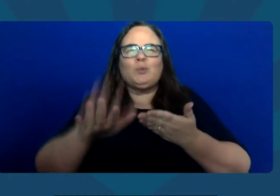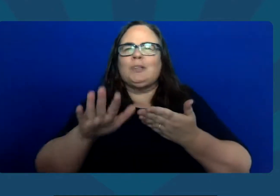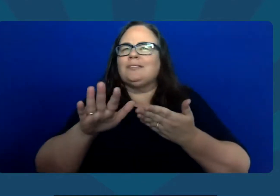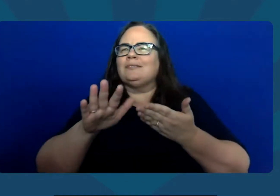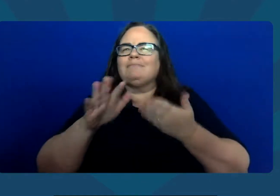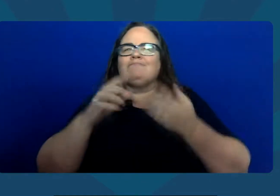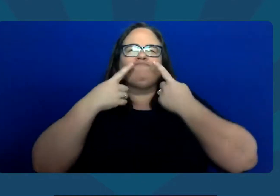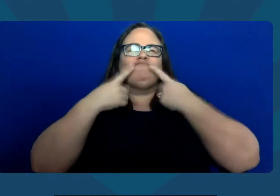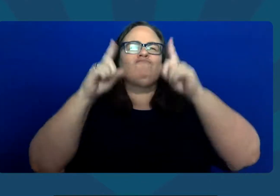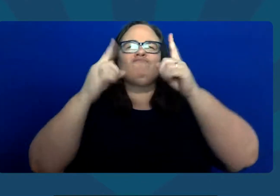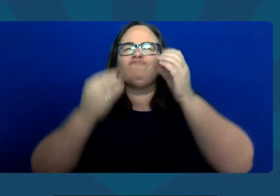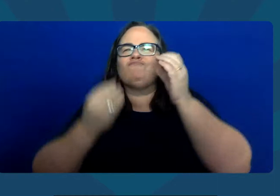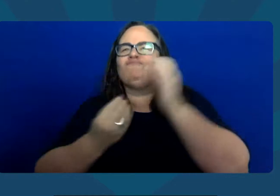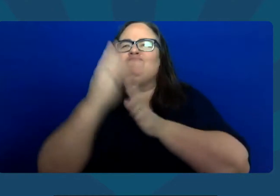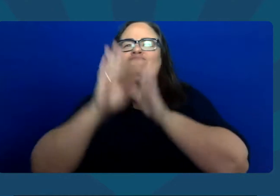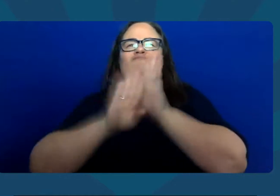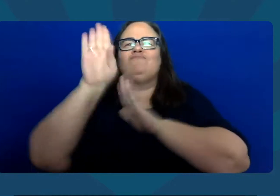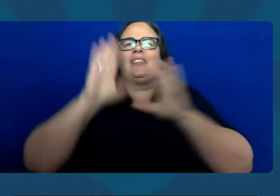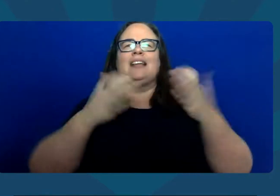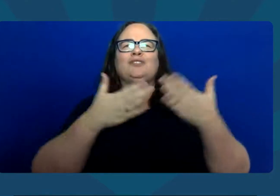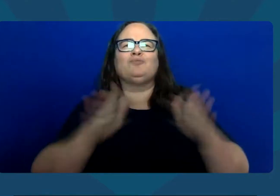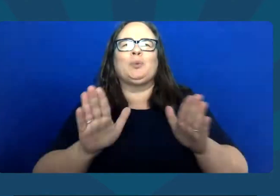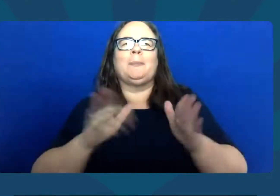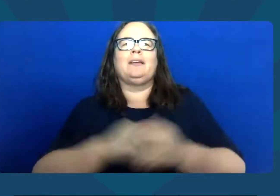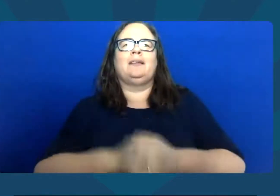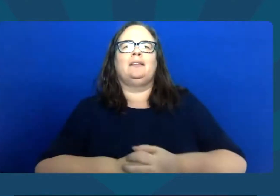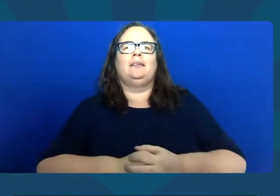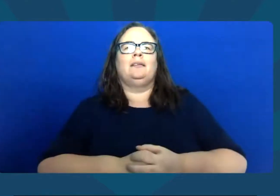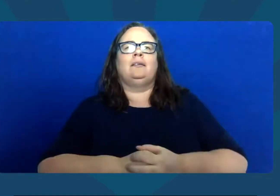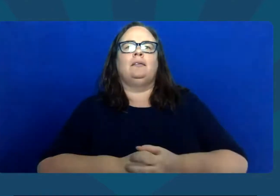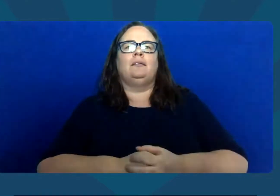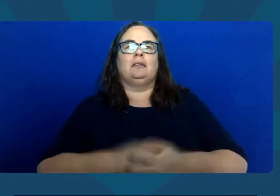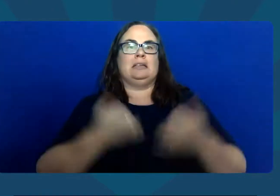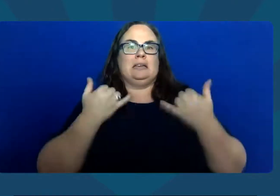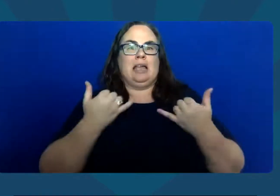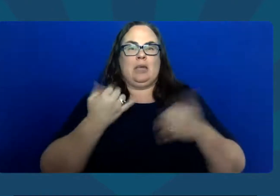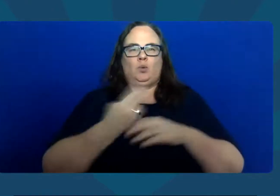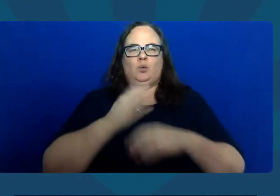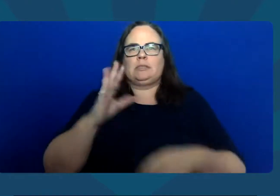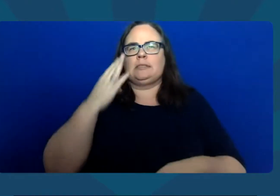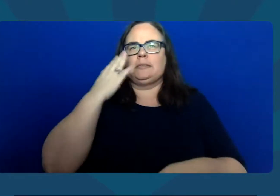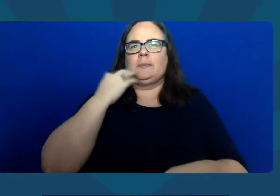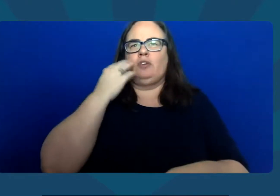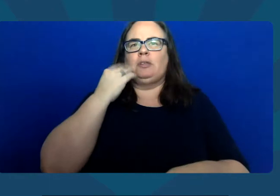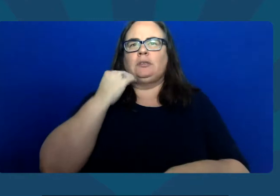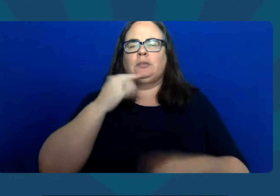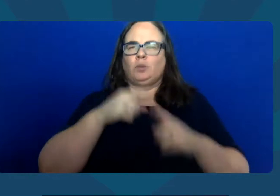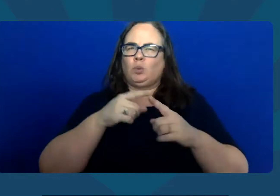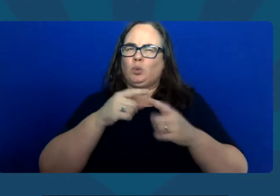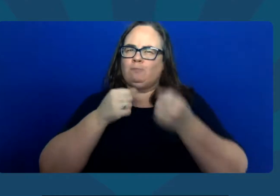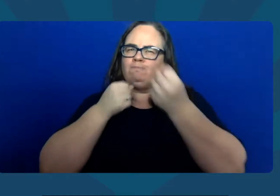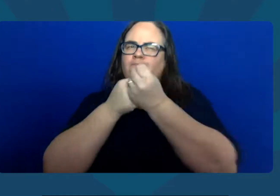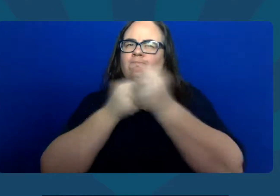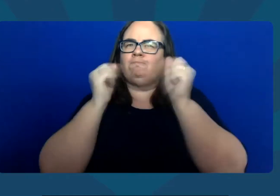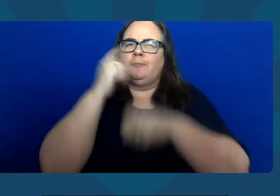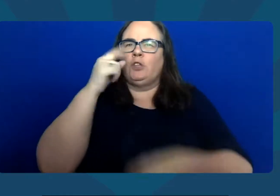There, he helped his students make tremendous growth in the classroom. He currently uses